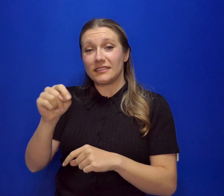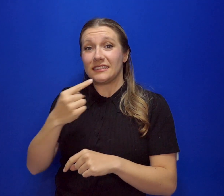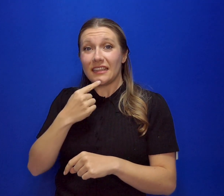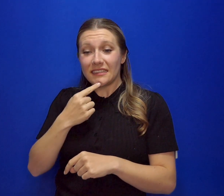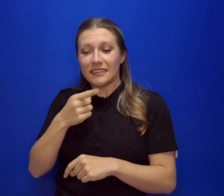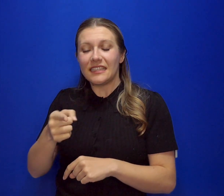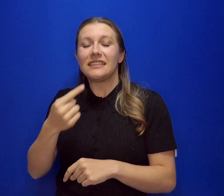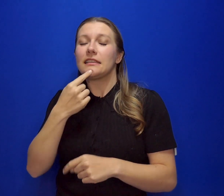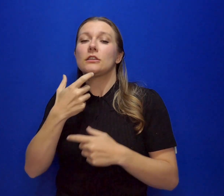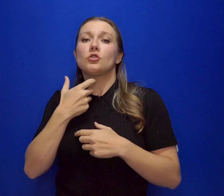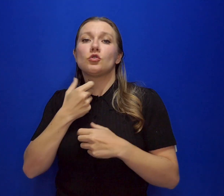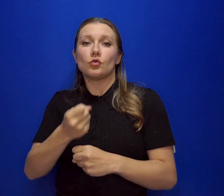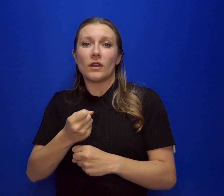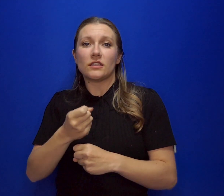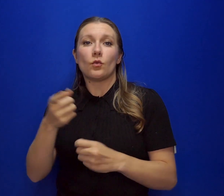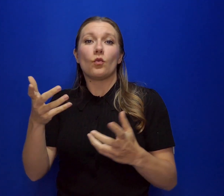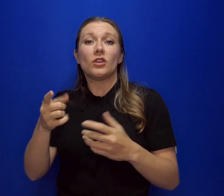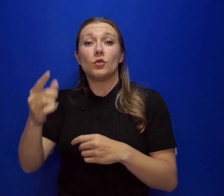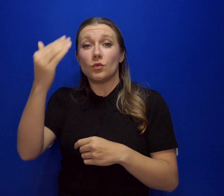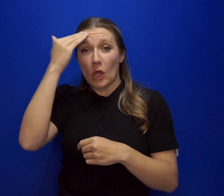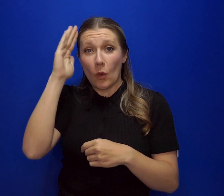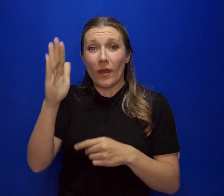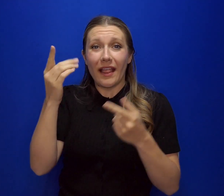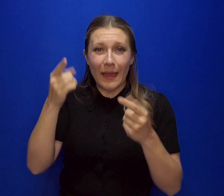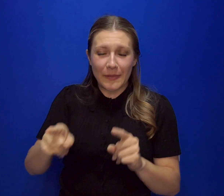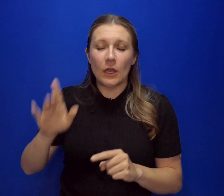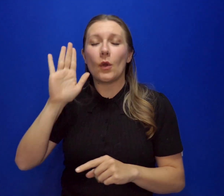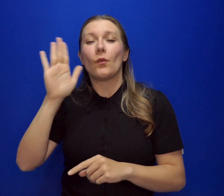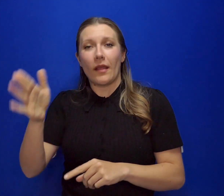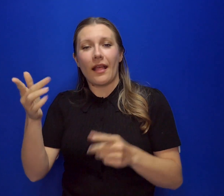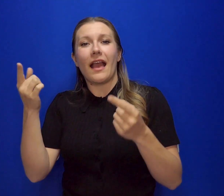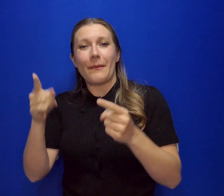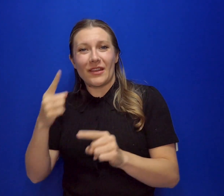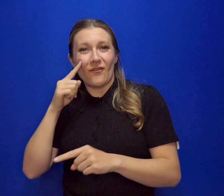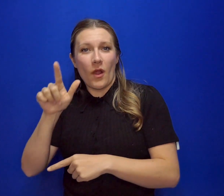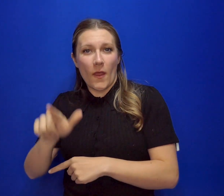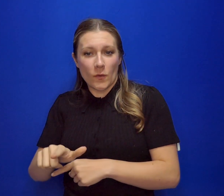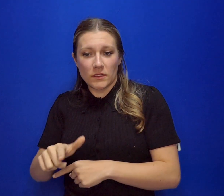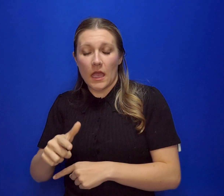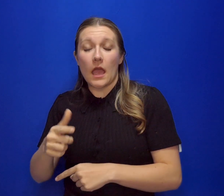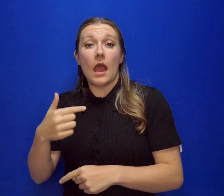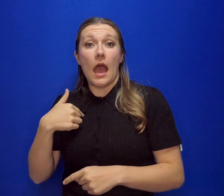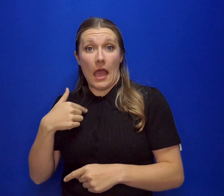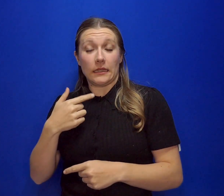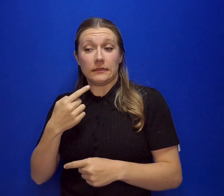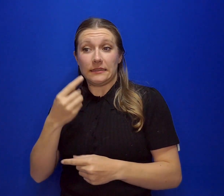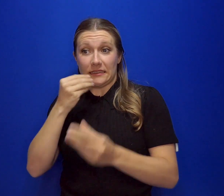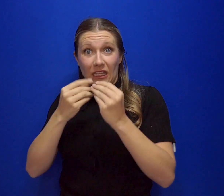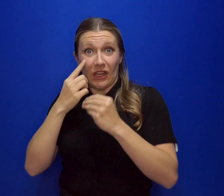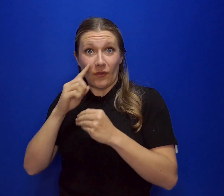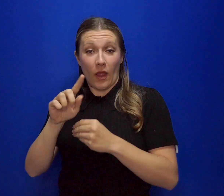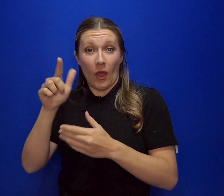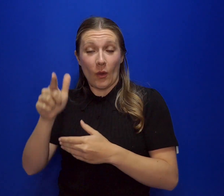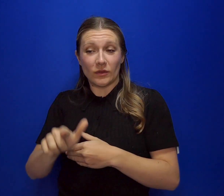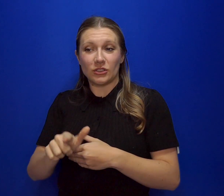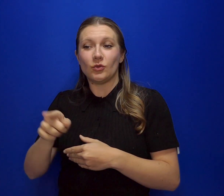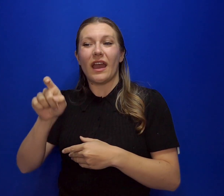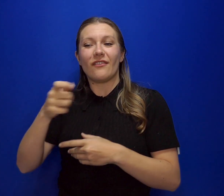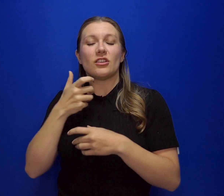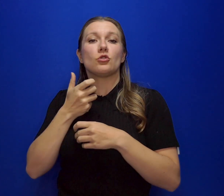what you know is going to happen for Lowe's. When I treat Lowe's, you need to trust that it's going to work the way